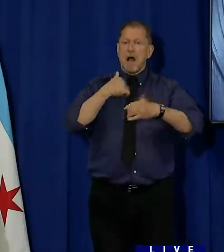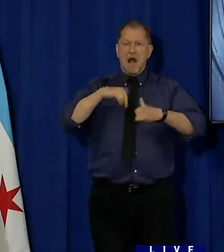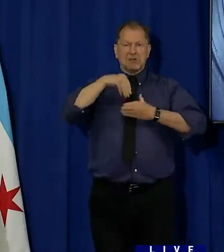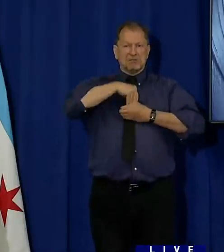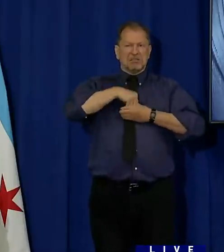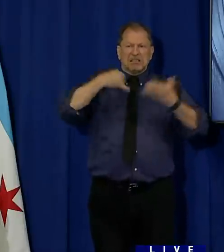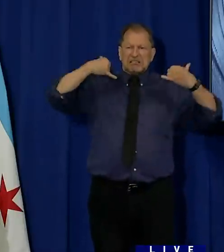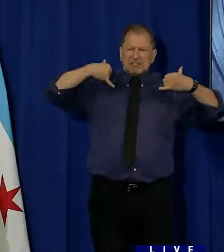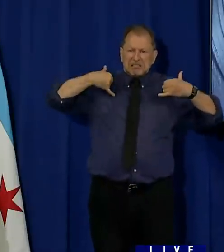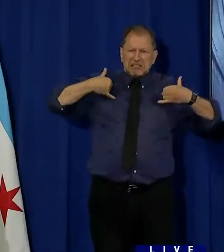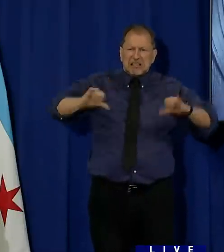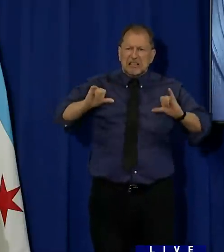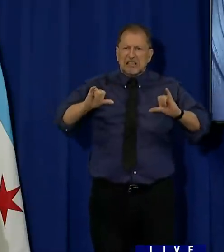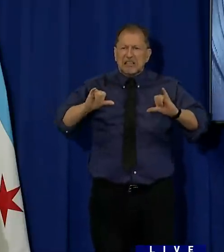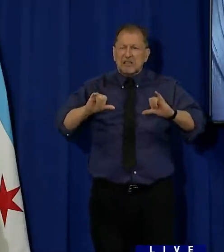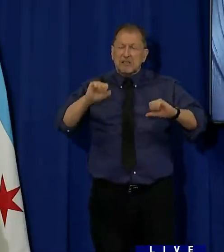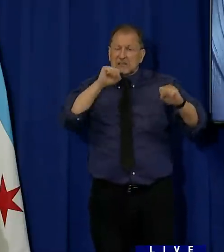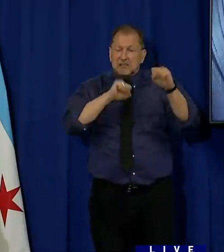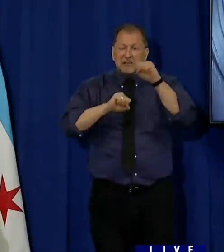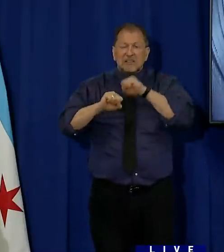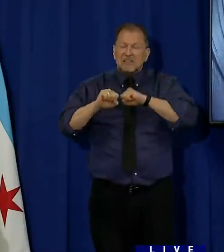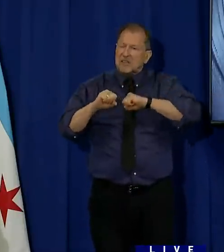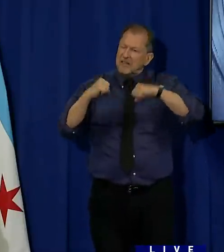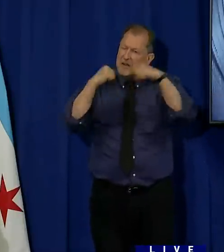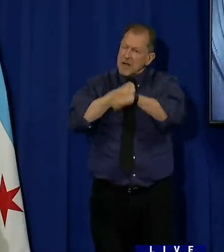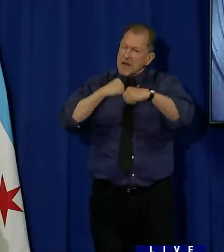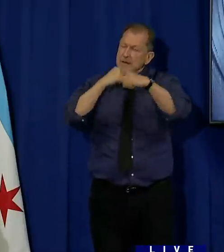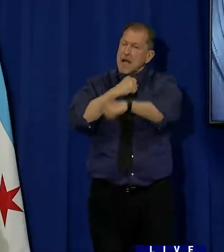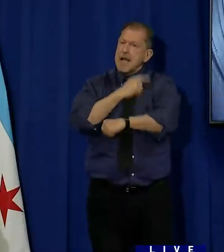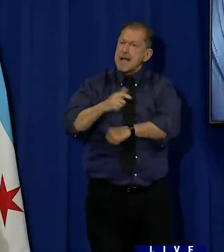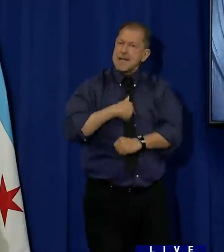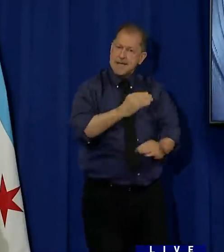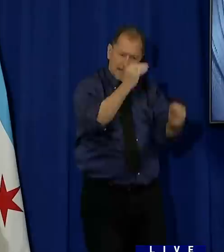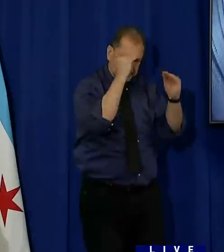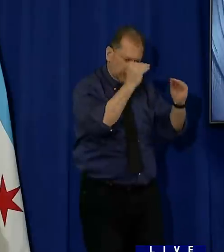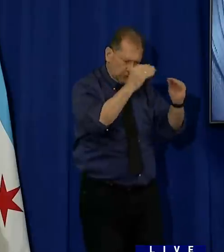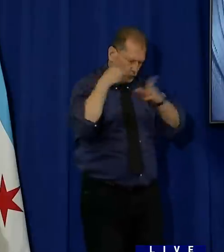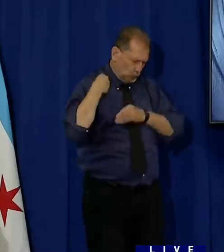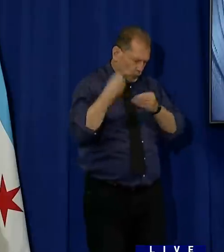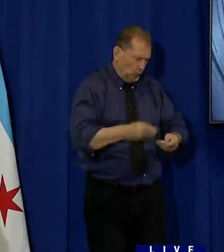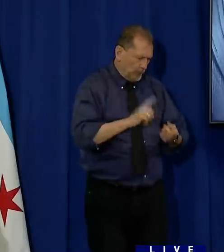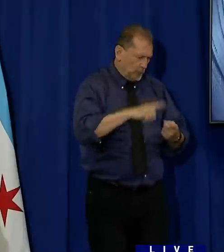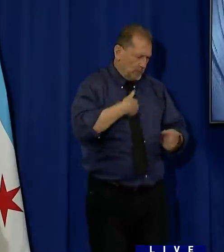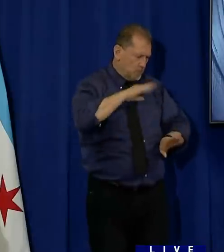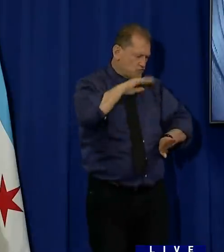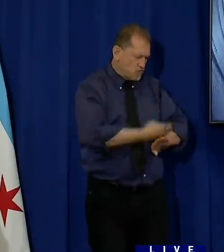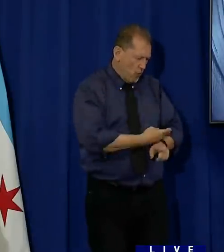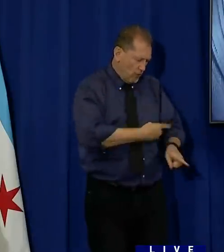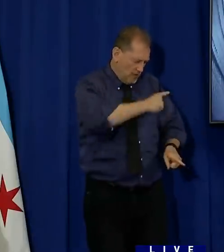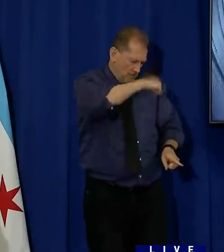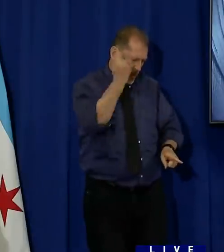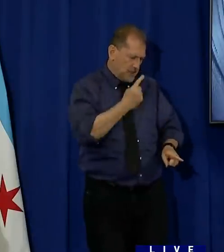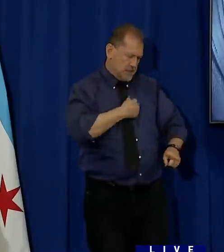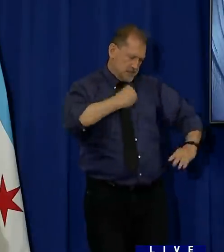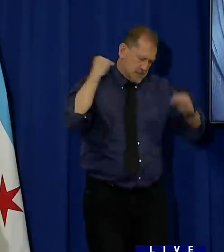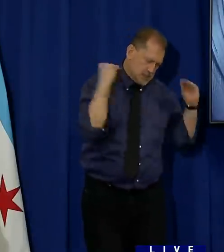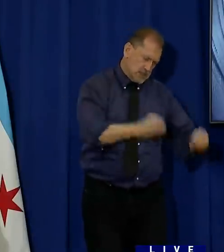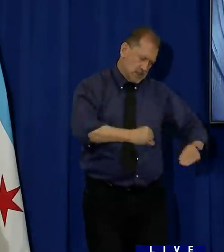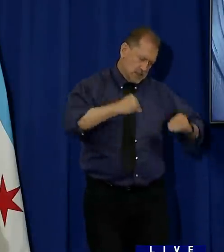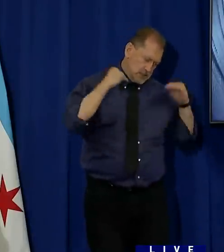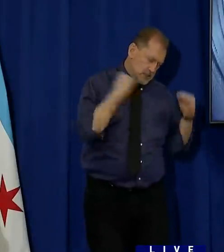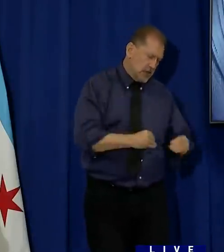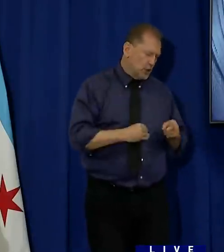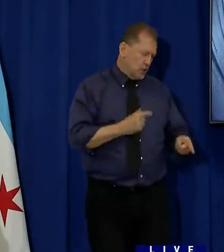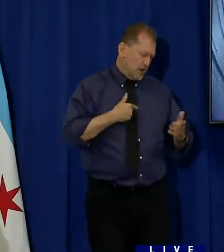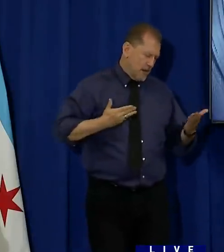my black daughter and show her that even, yes, we have a responsibility to live our full